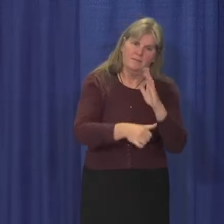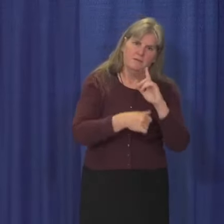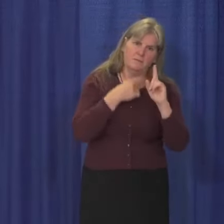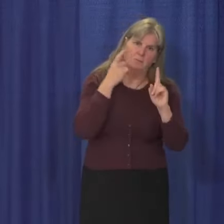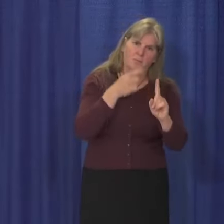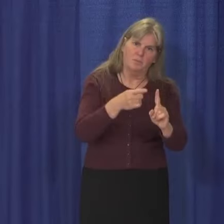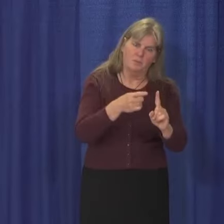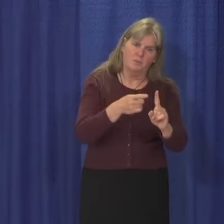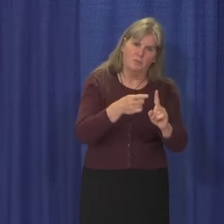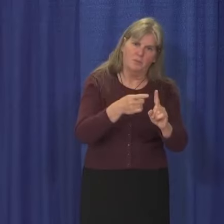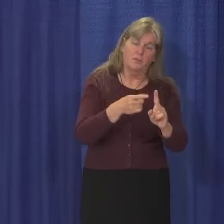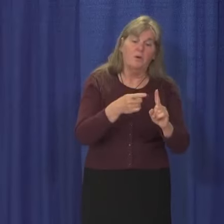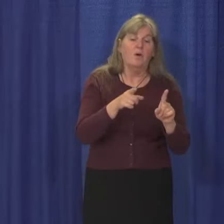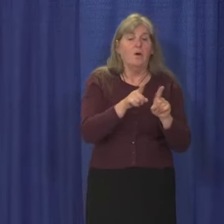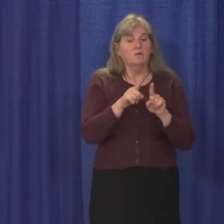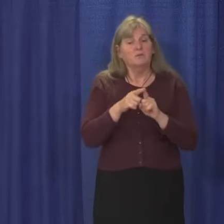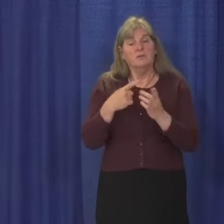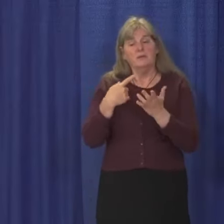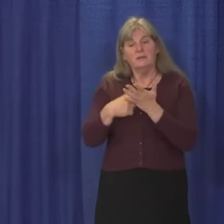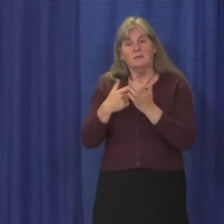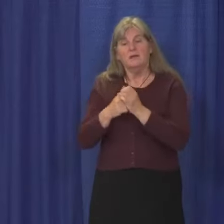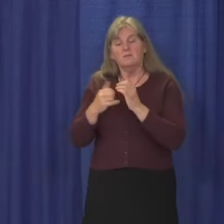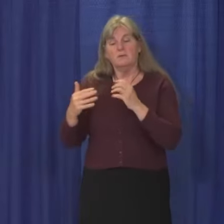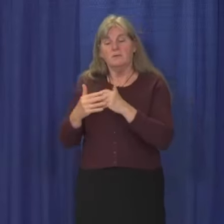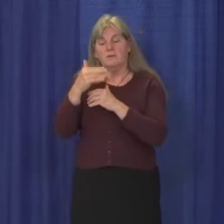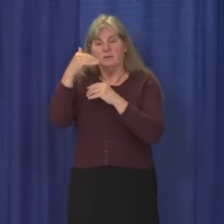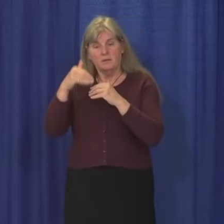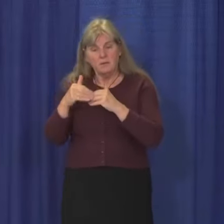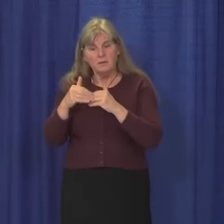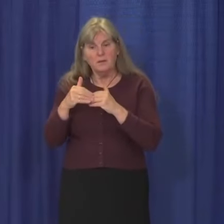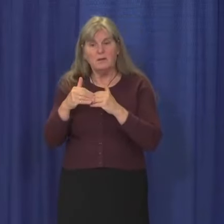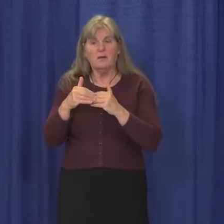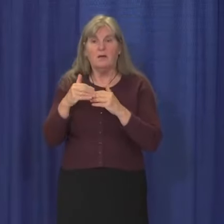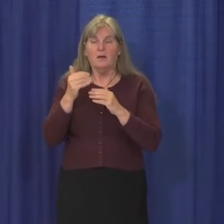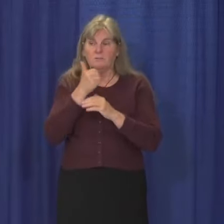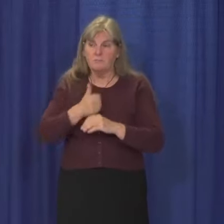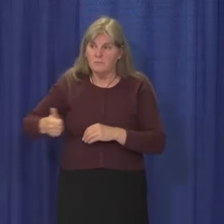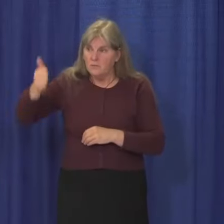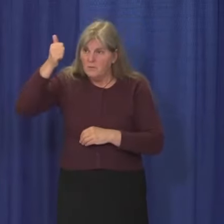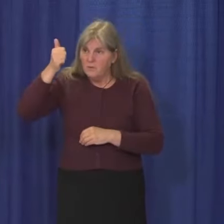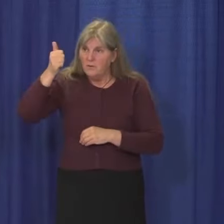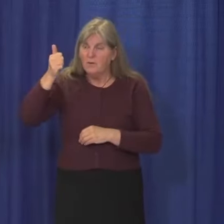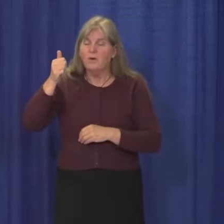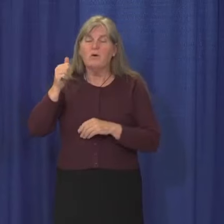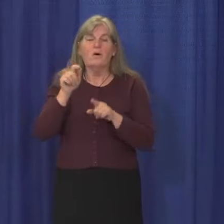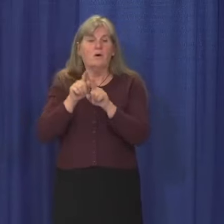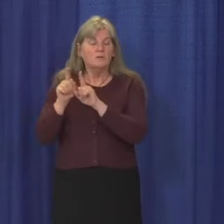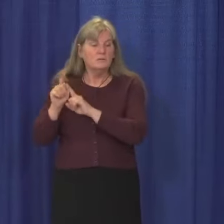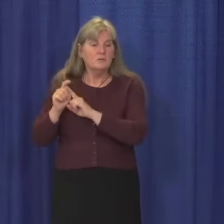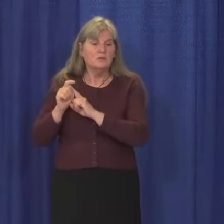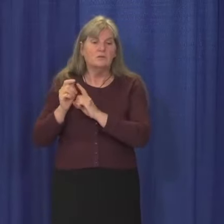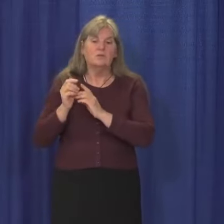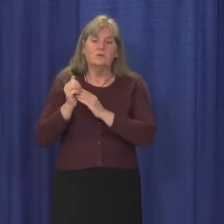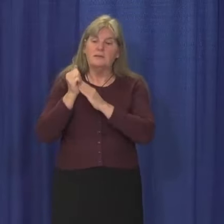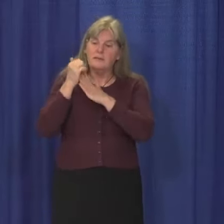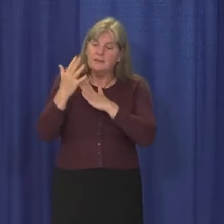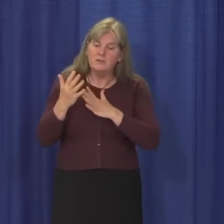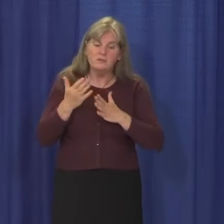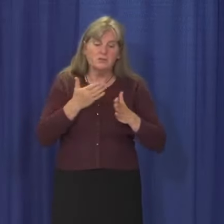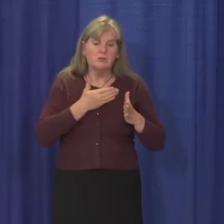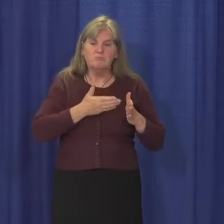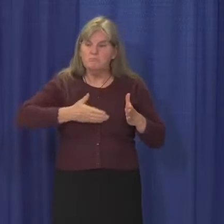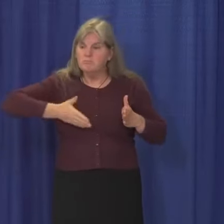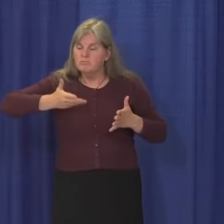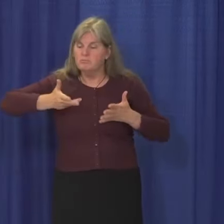been speaking with chiefs about this as well. Leadership is not just elected officials. Leadership is in every single community. Having